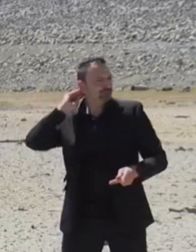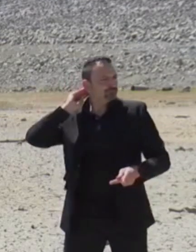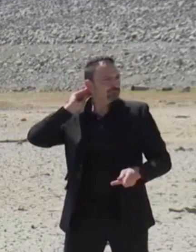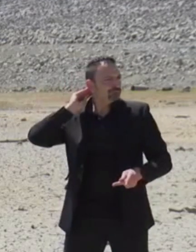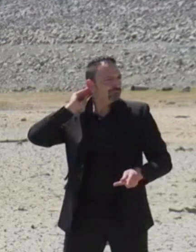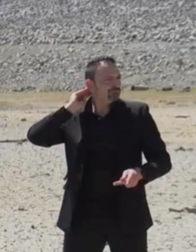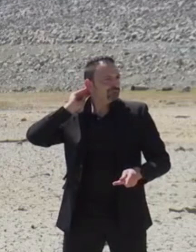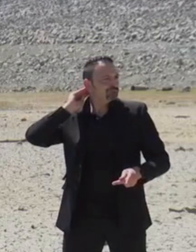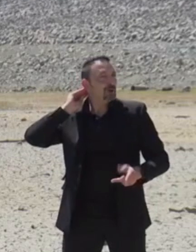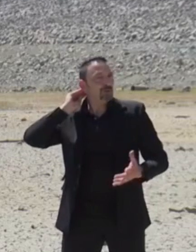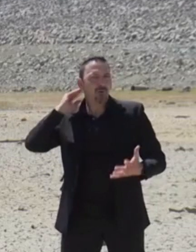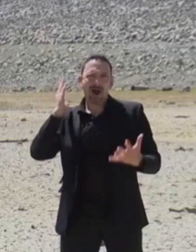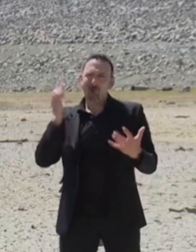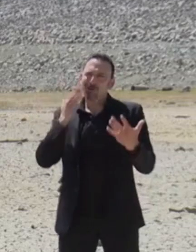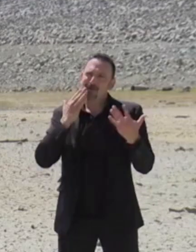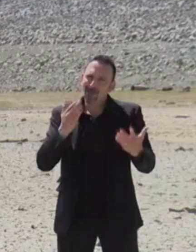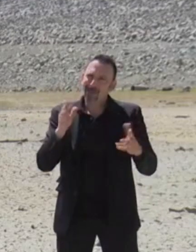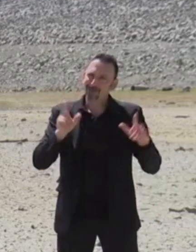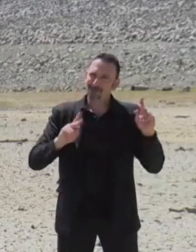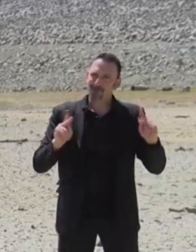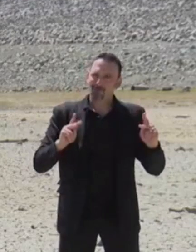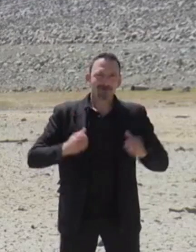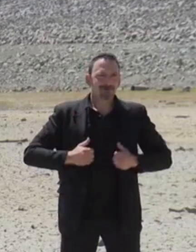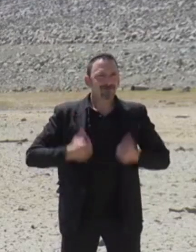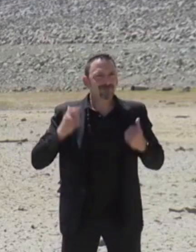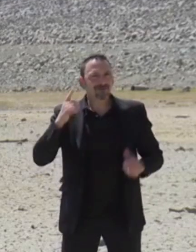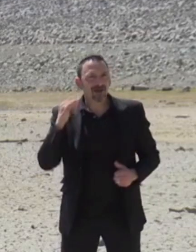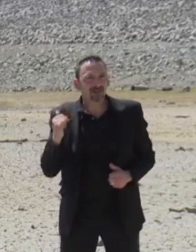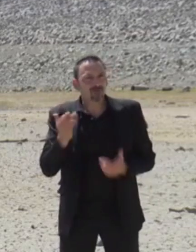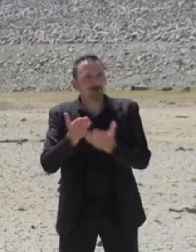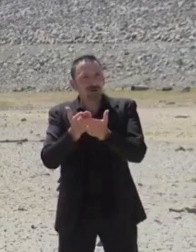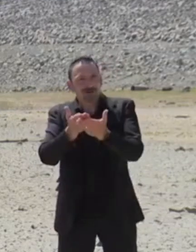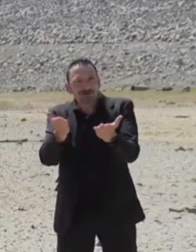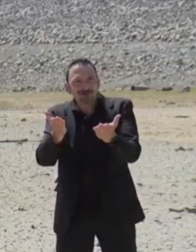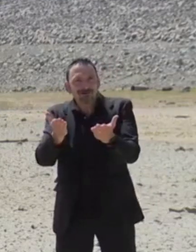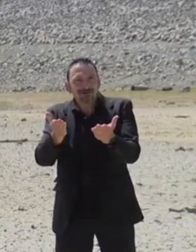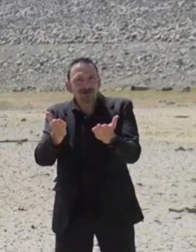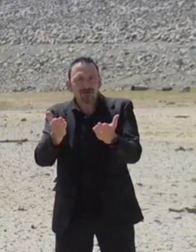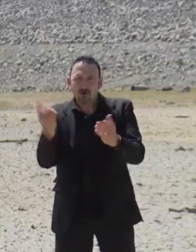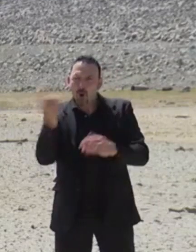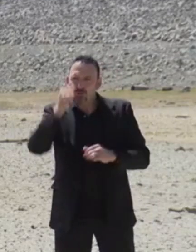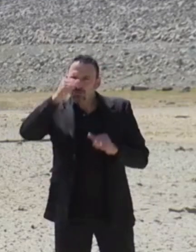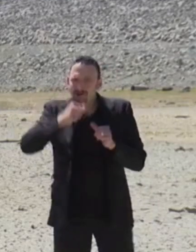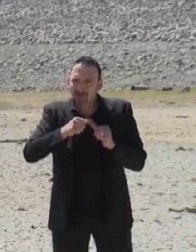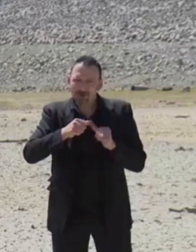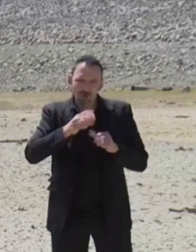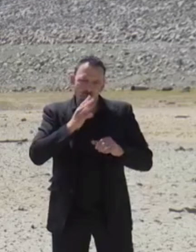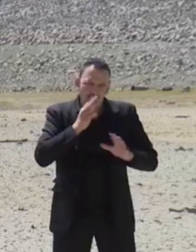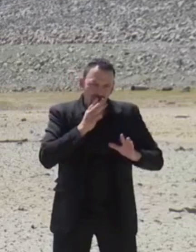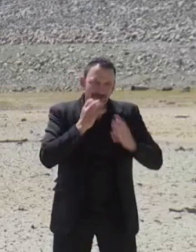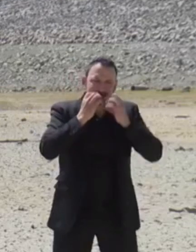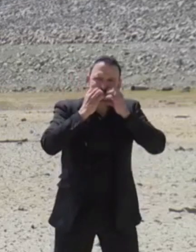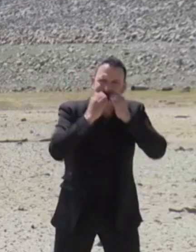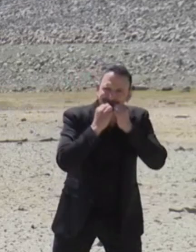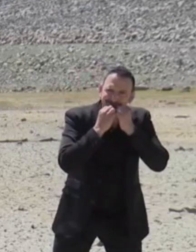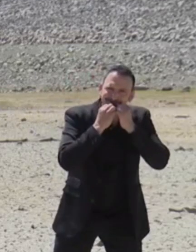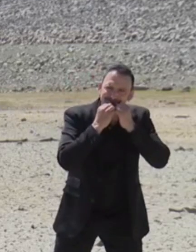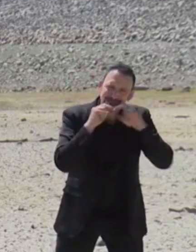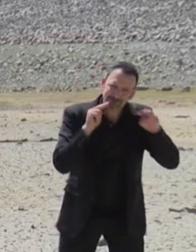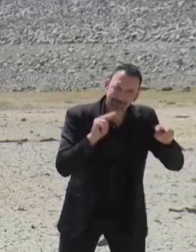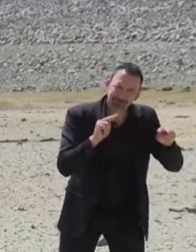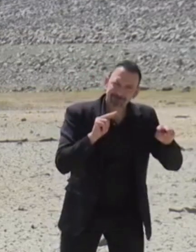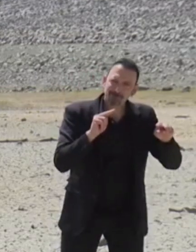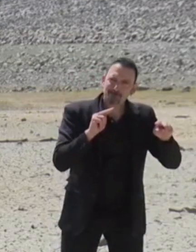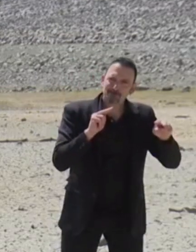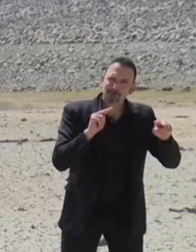want to conclude by thanking the people of the state of California for not taking their eye off the ball, for their commitment, not just passing interest, to